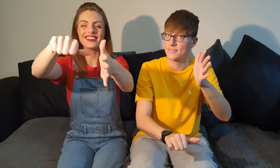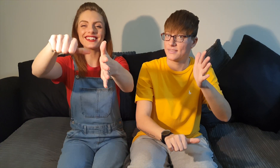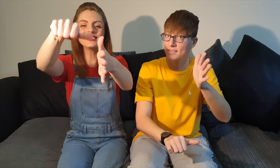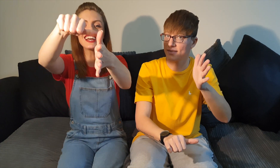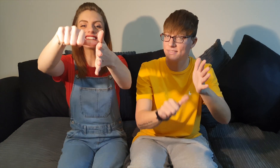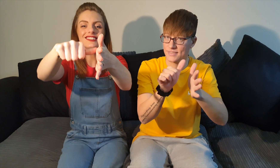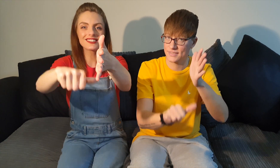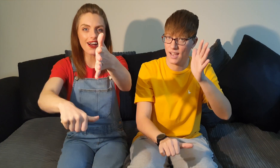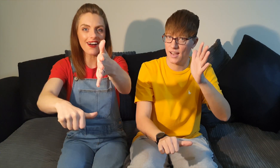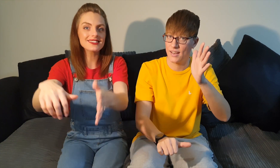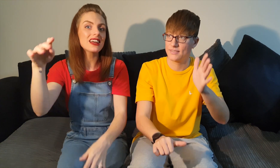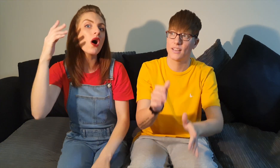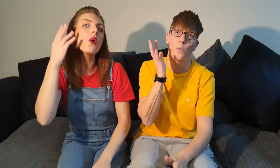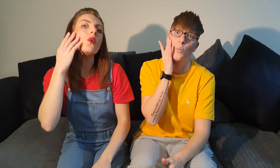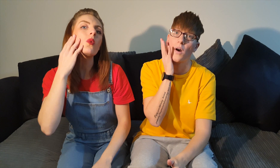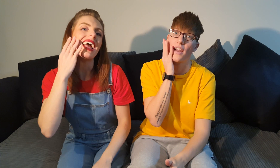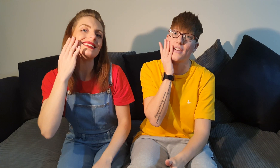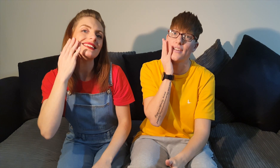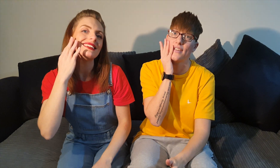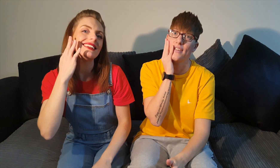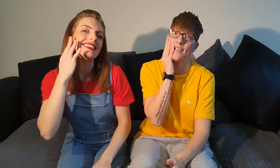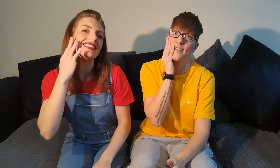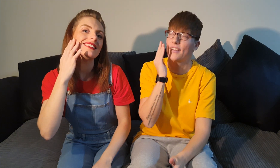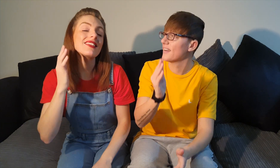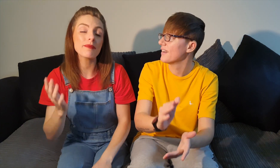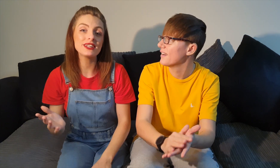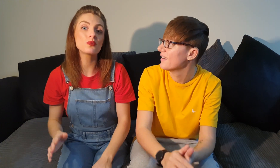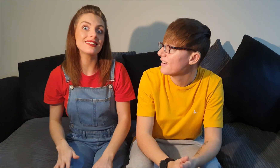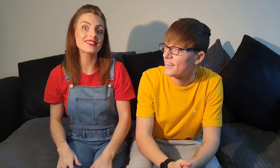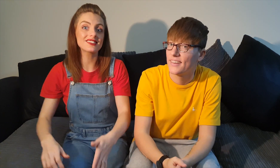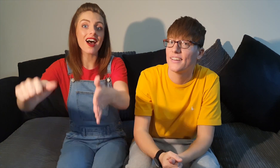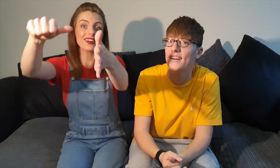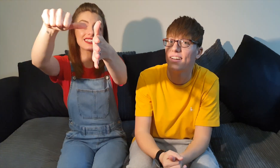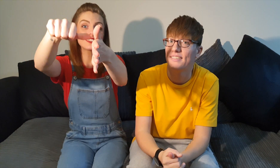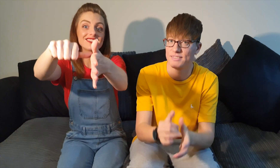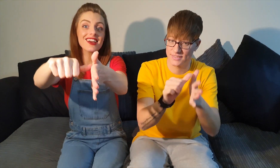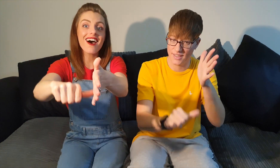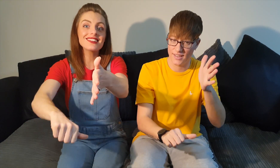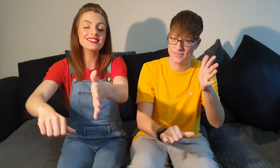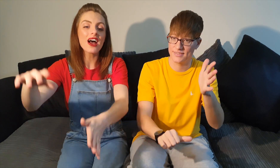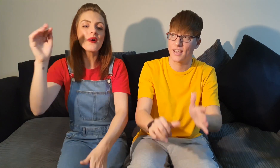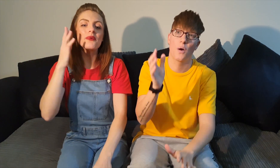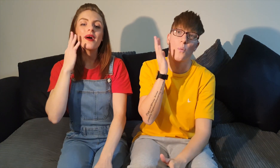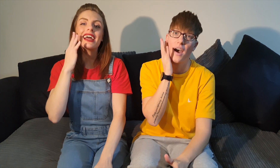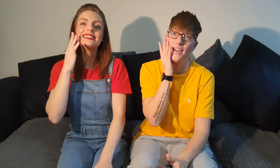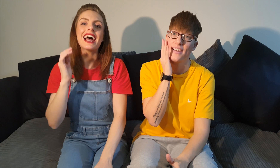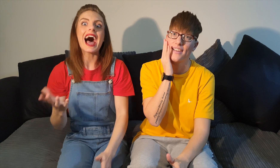good. Start, when. So that means when does it start? Start, when. And